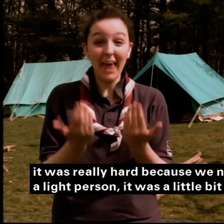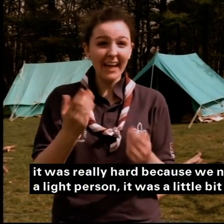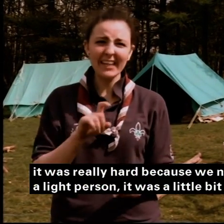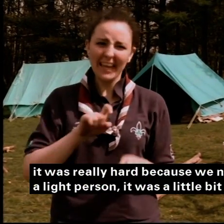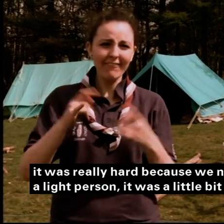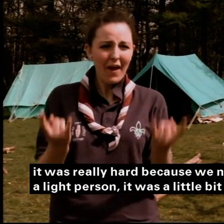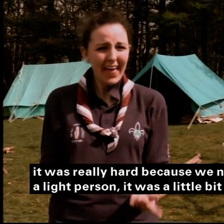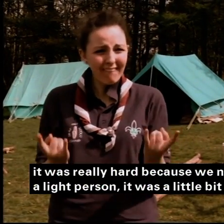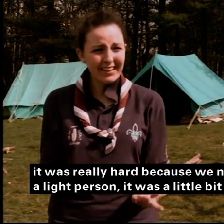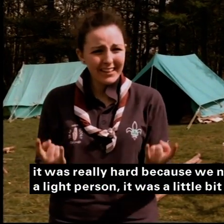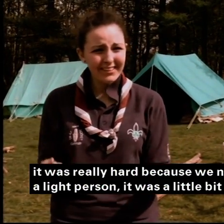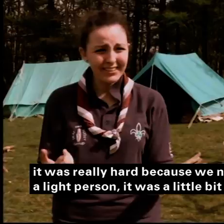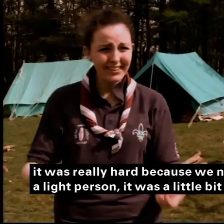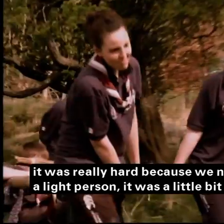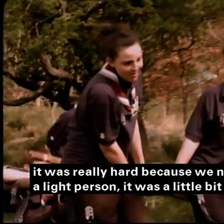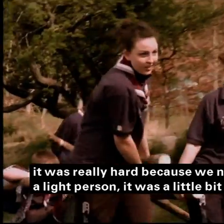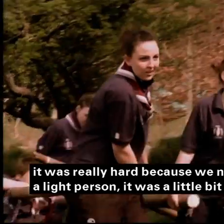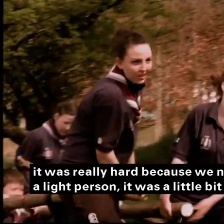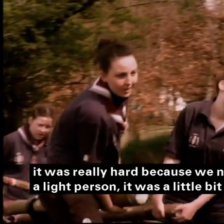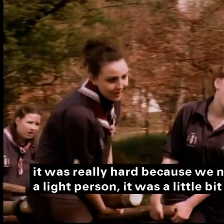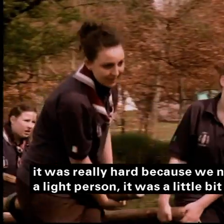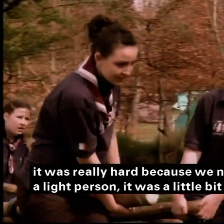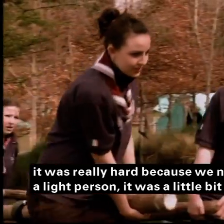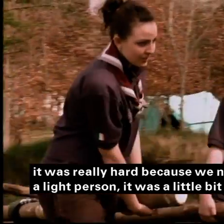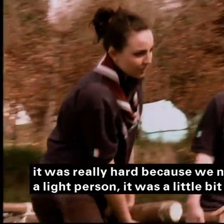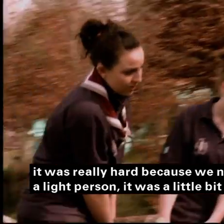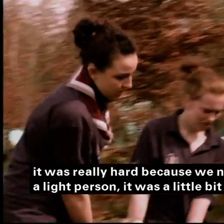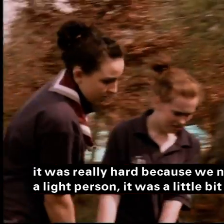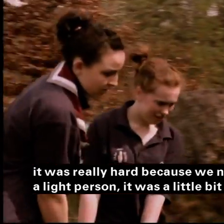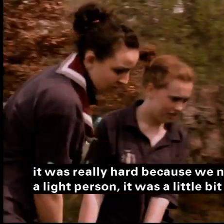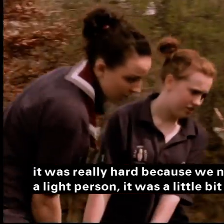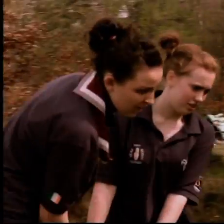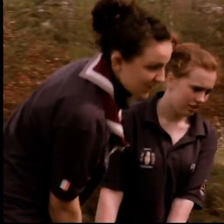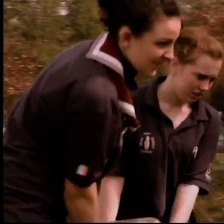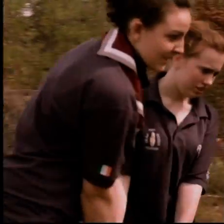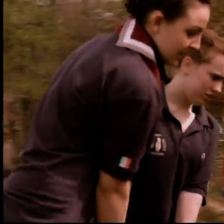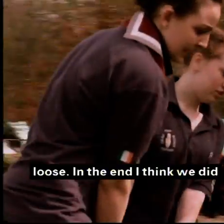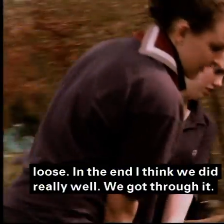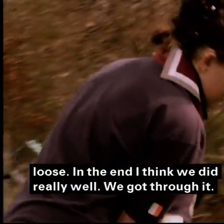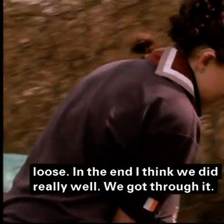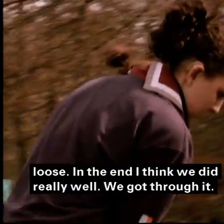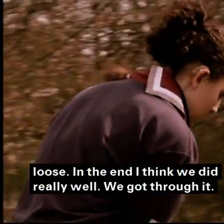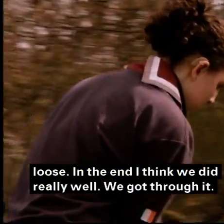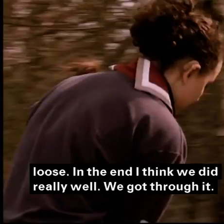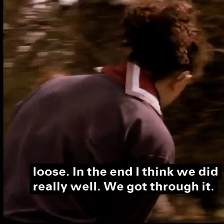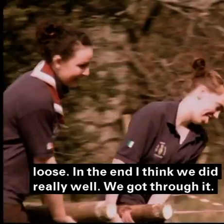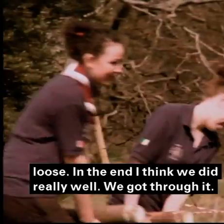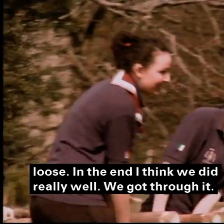you know, we needed the light person, but we had to use a little bit heavier person, you know, and it was a little bit loose. But